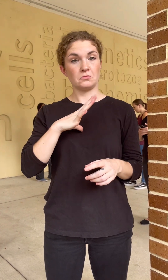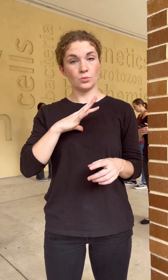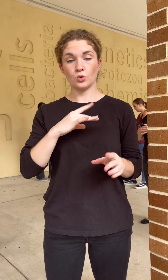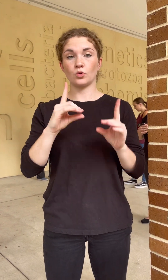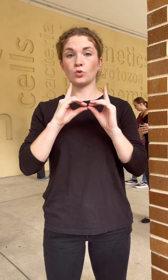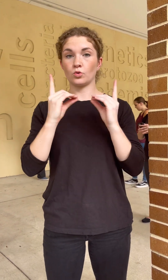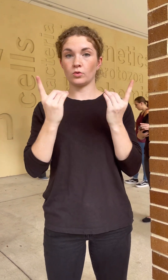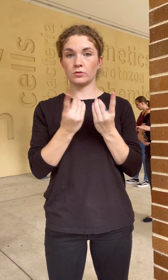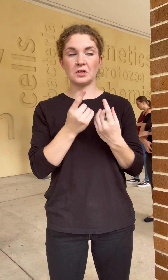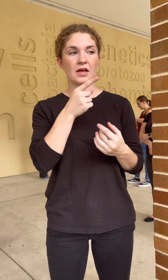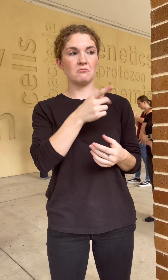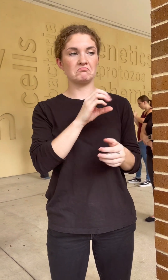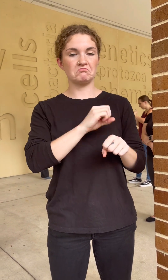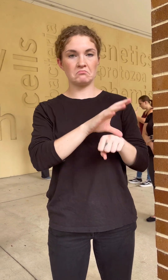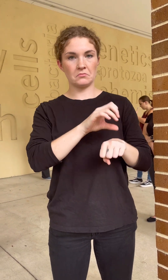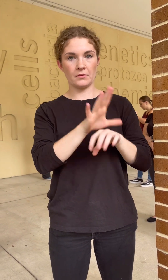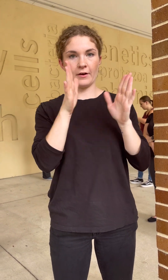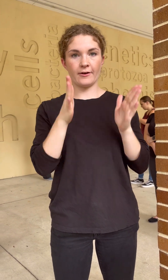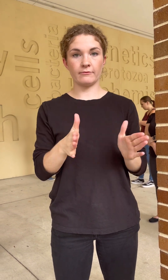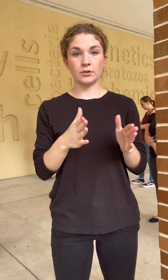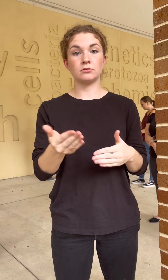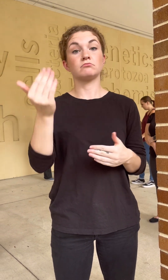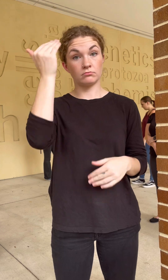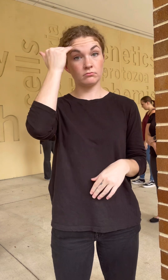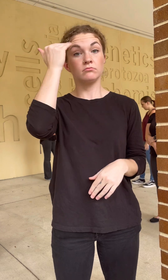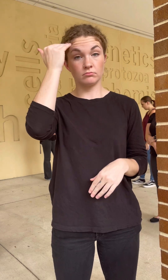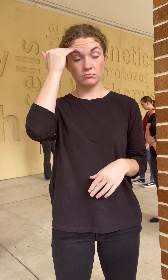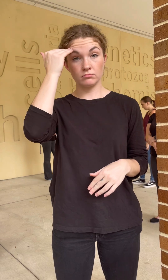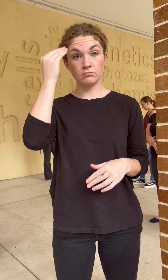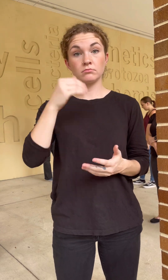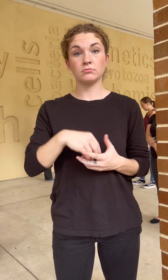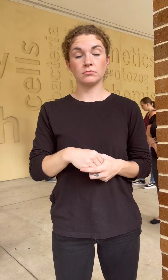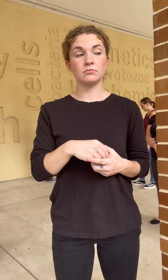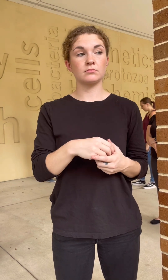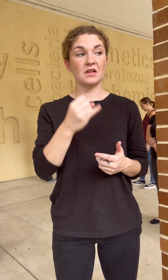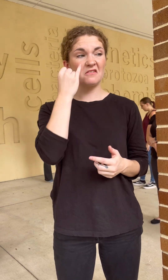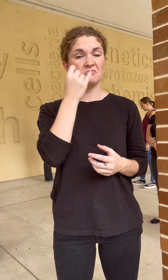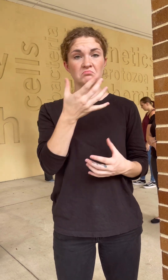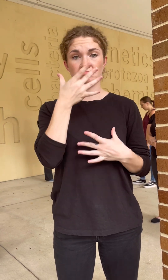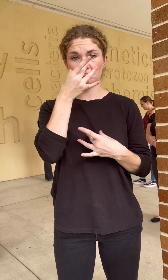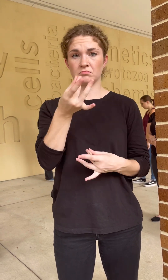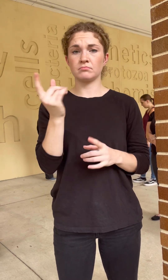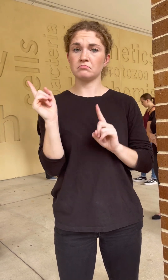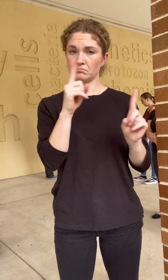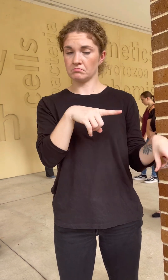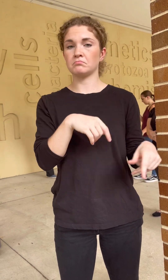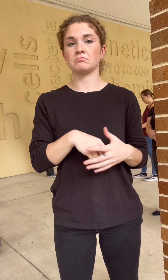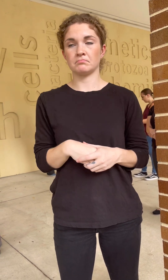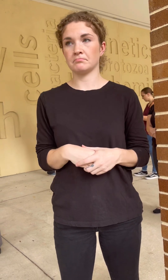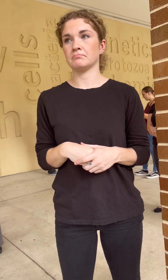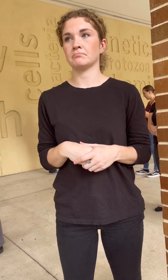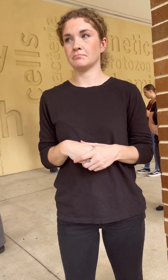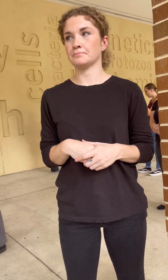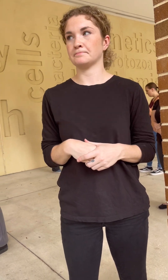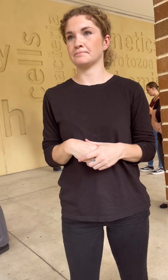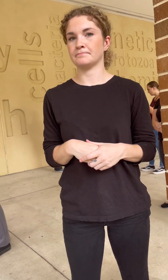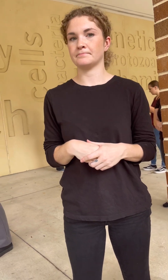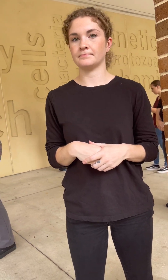are really knowledgeable. So you can just head over there if you're interested in that. Any questions? Cool. We can just keep it moving.